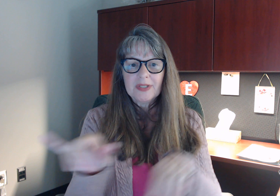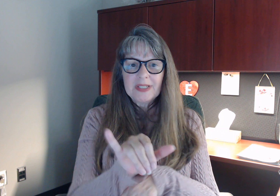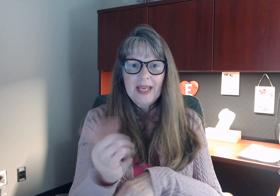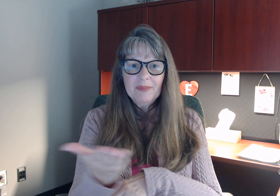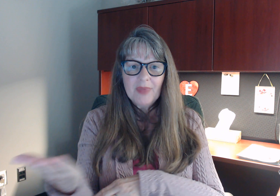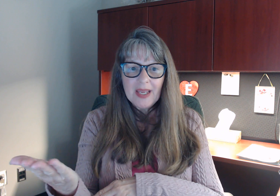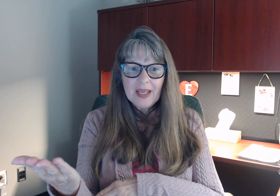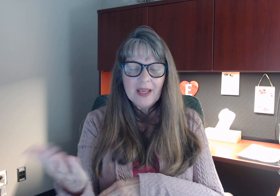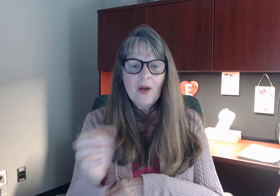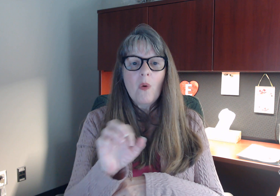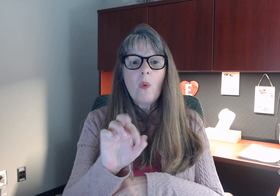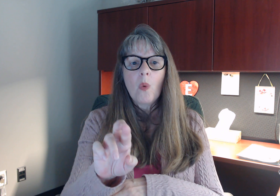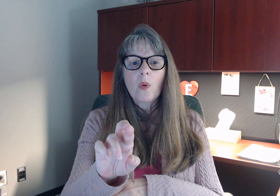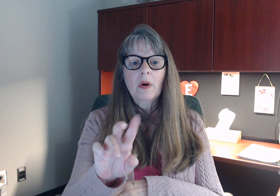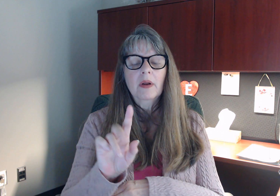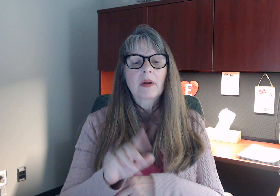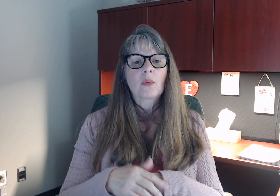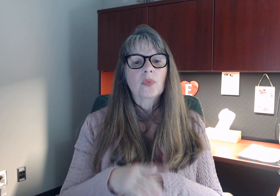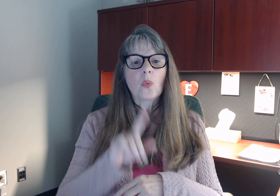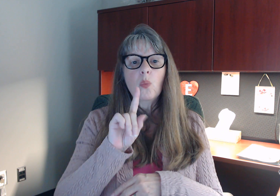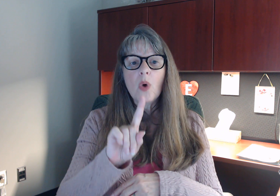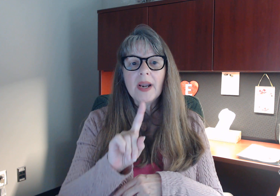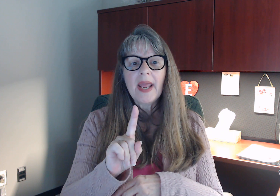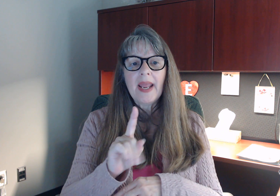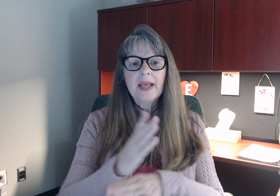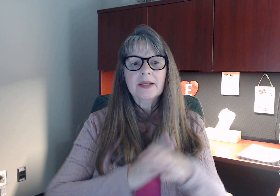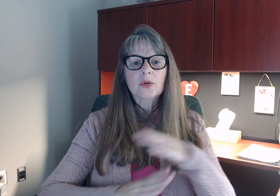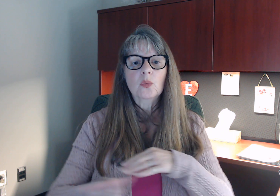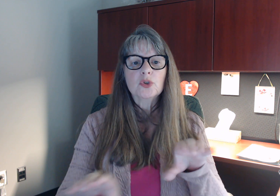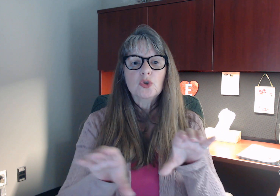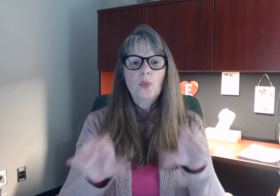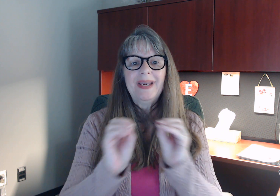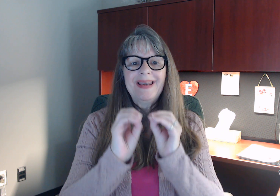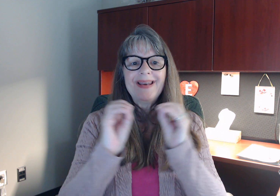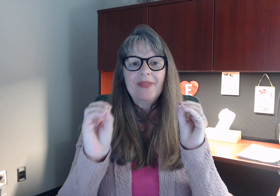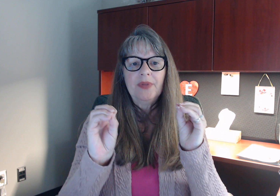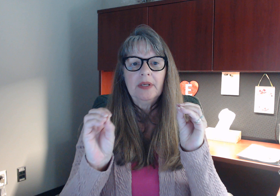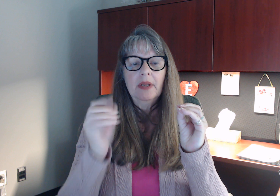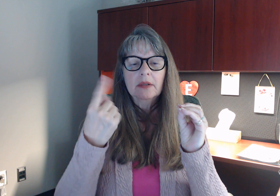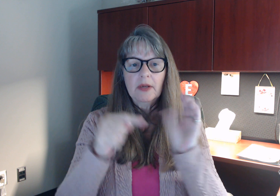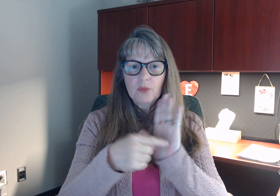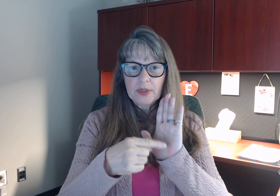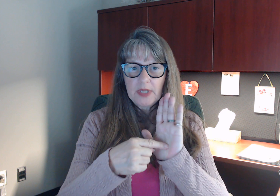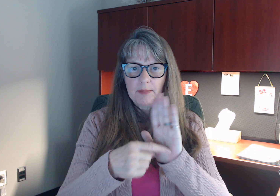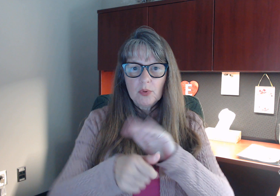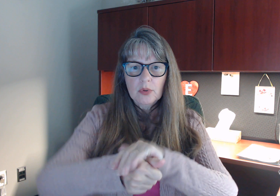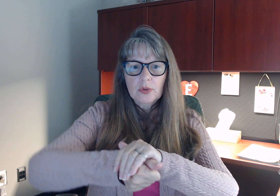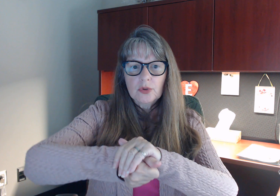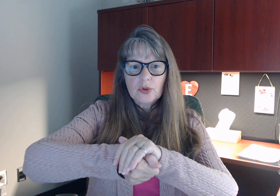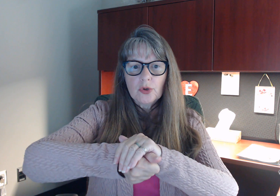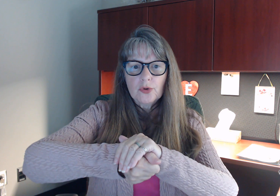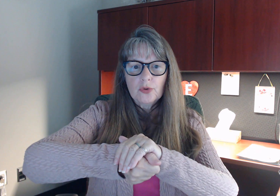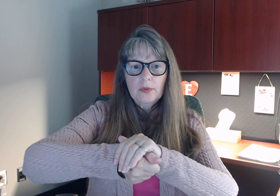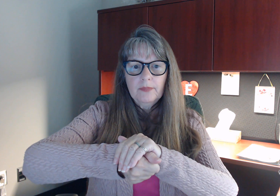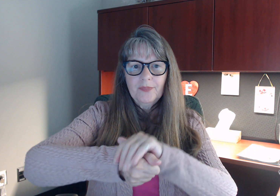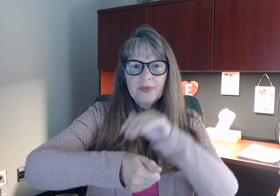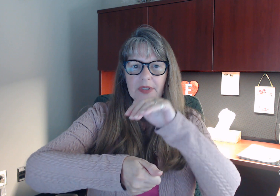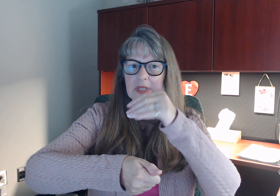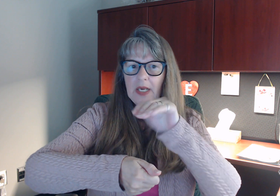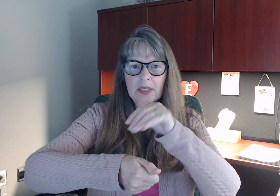same thing, or the one hand was doing nothing, like for example, turtle. See, this hand does